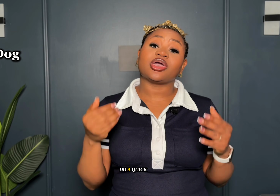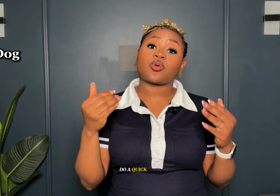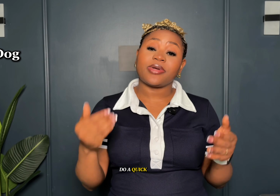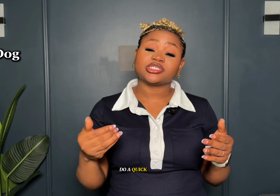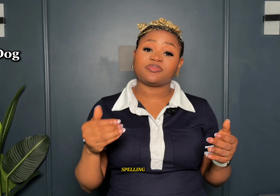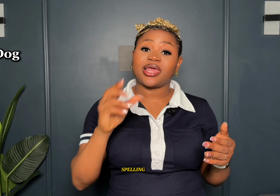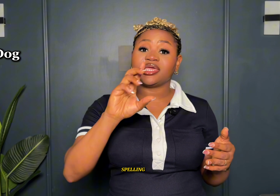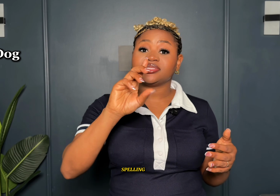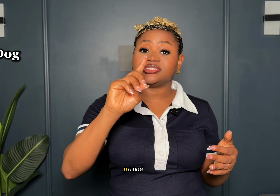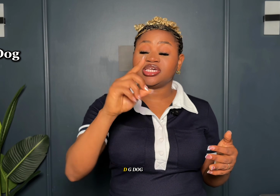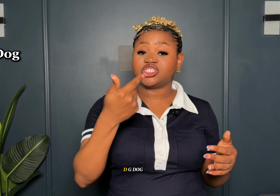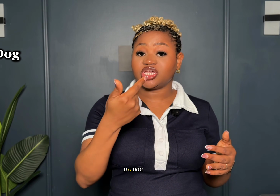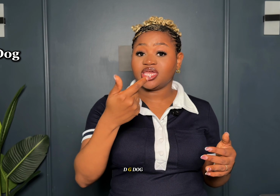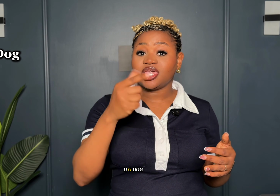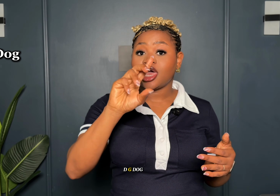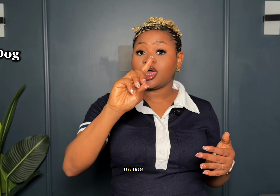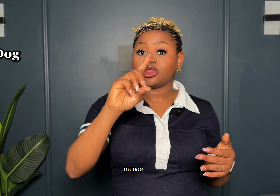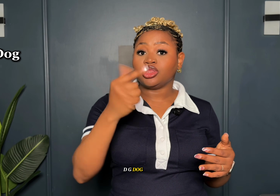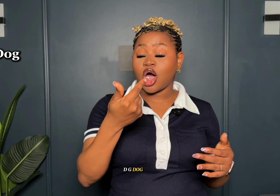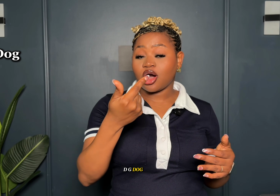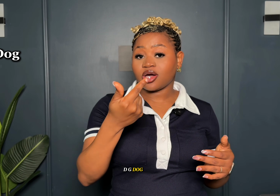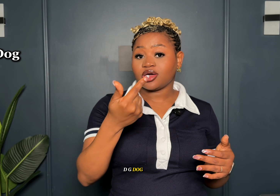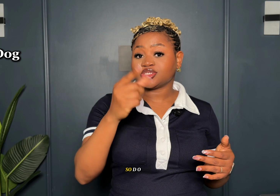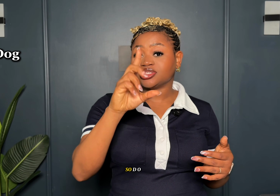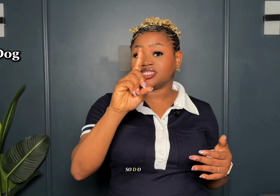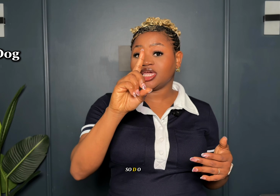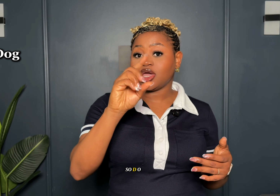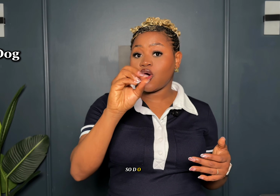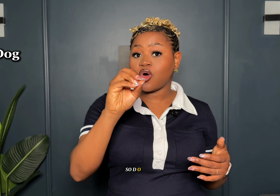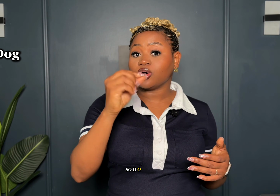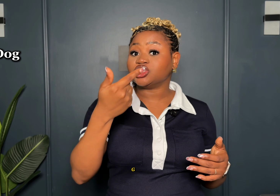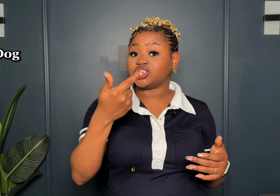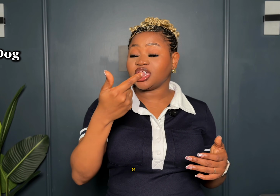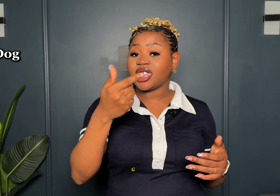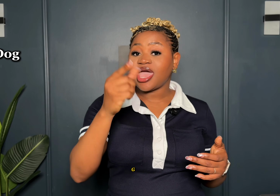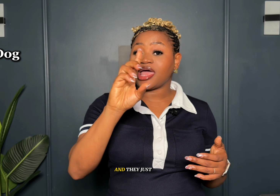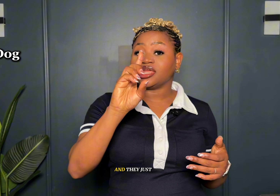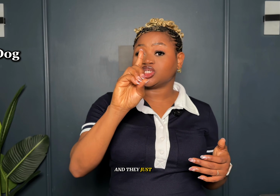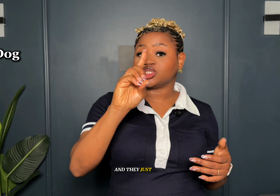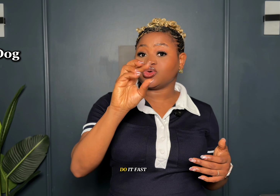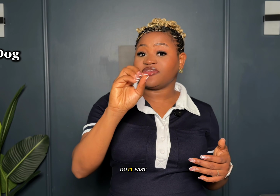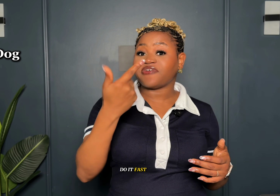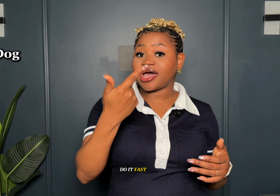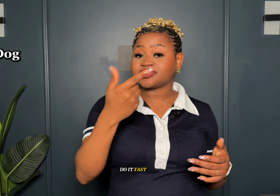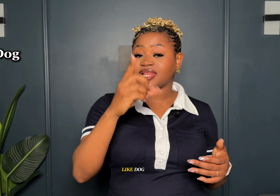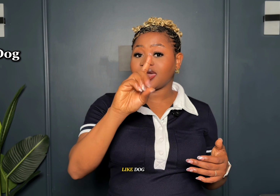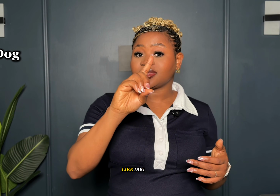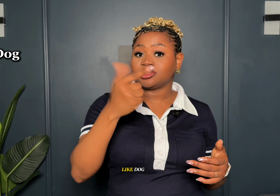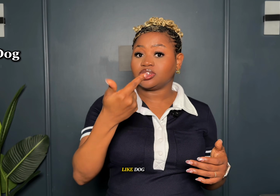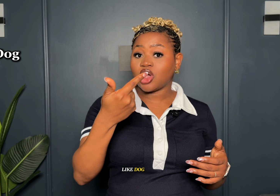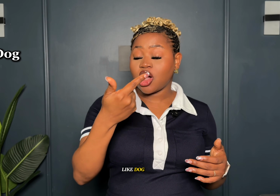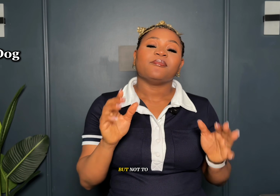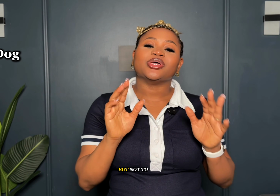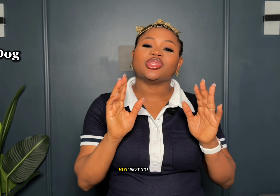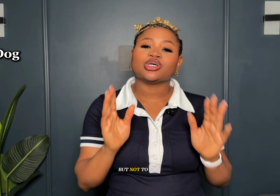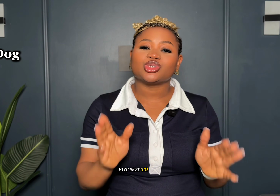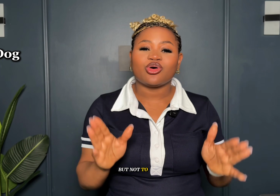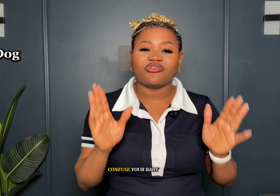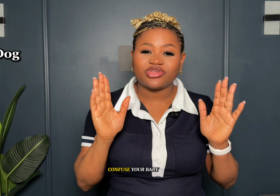quick spelling, DG, dog. So D-O-G, and they just do it fast like dog. But not to confuse